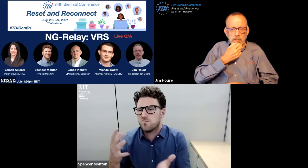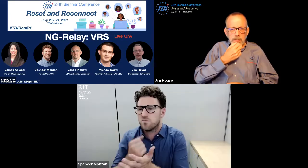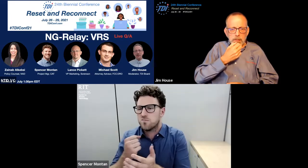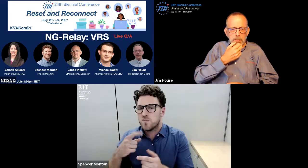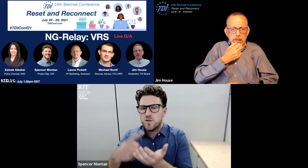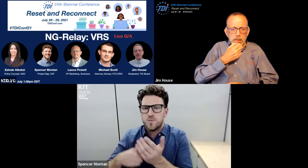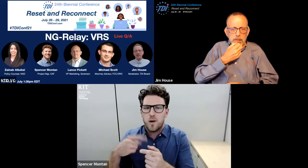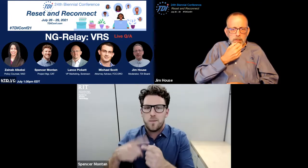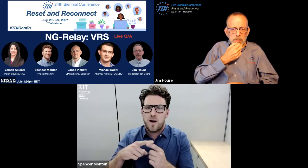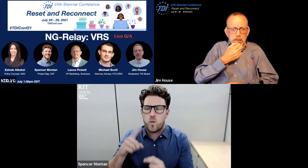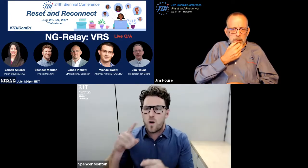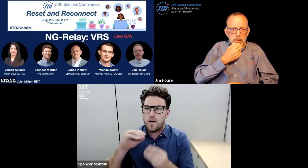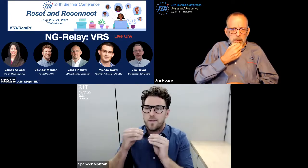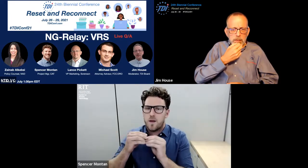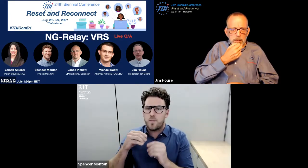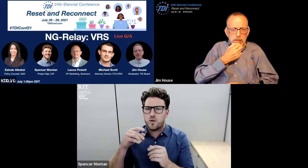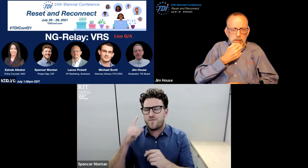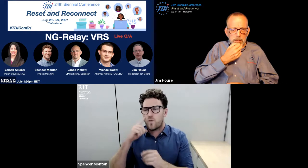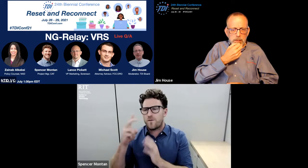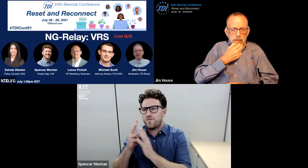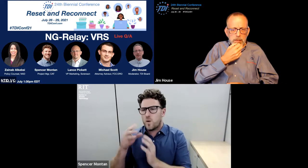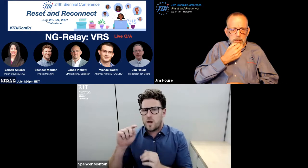Yes, this is Spencer. So I just wanted to quickly